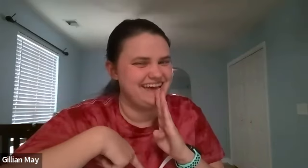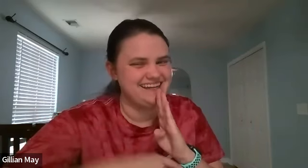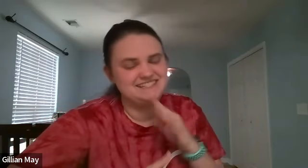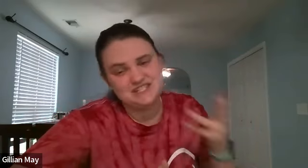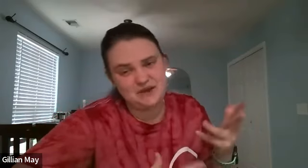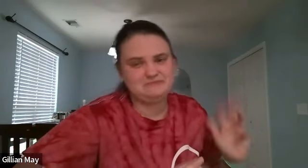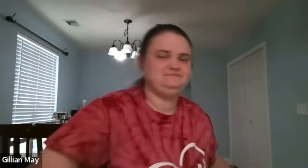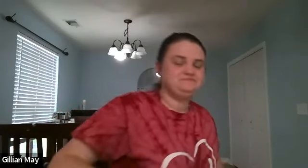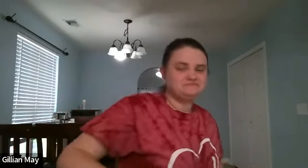that. So